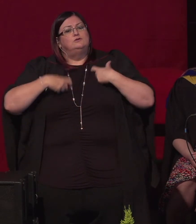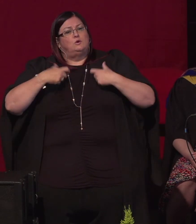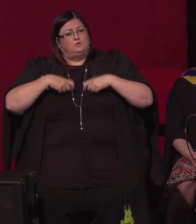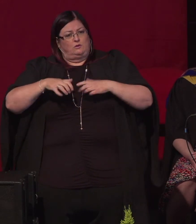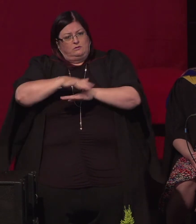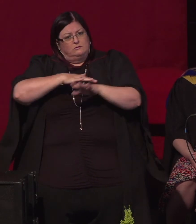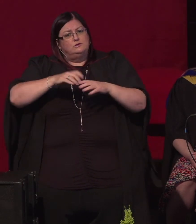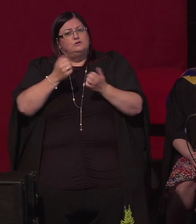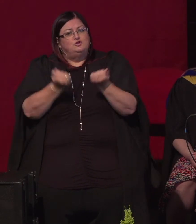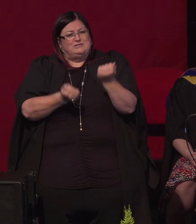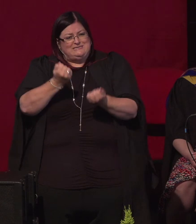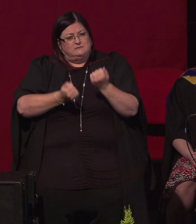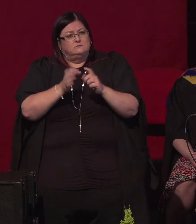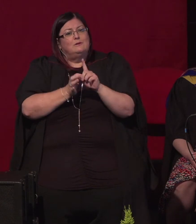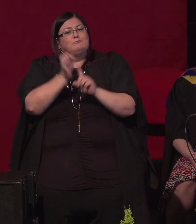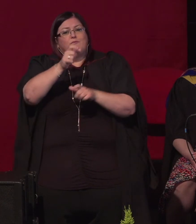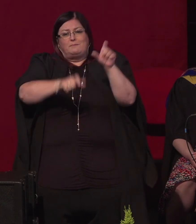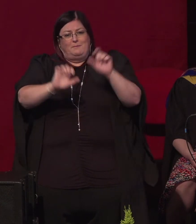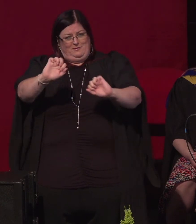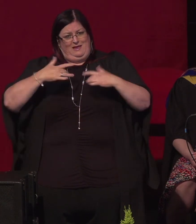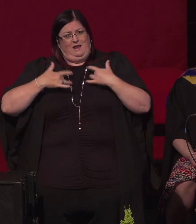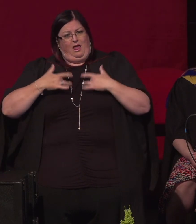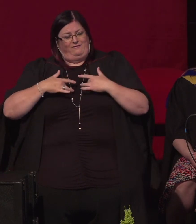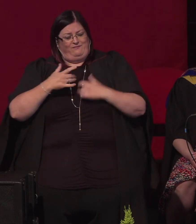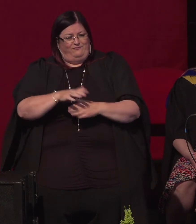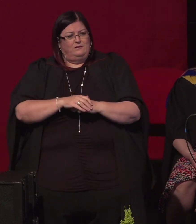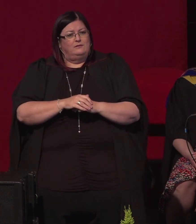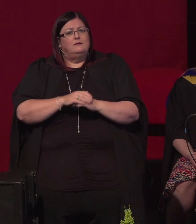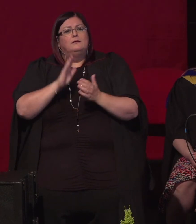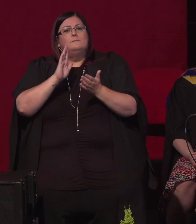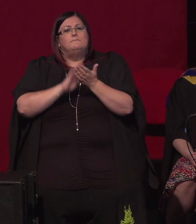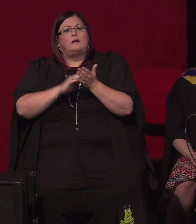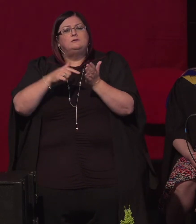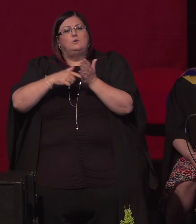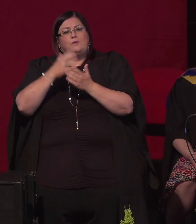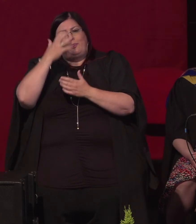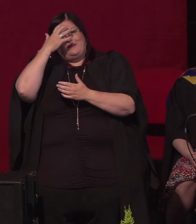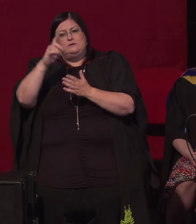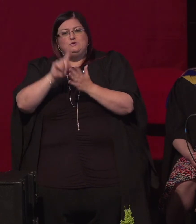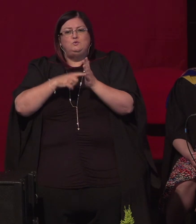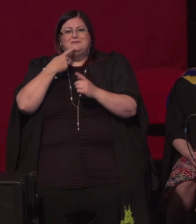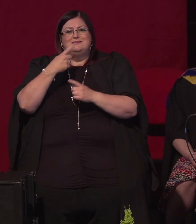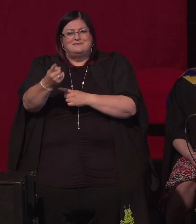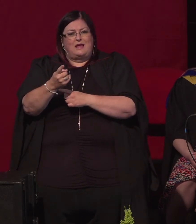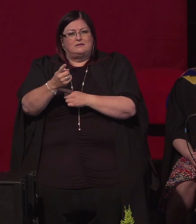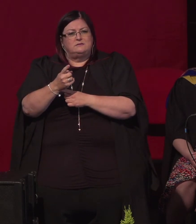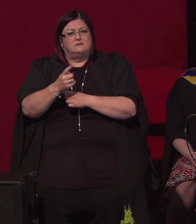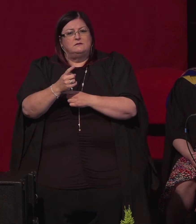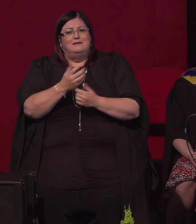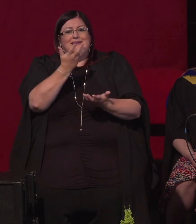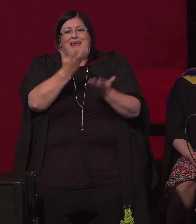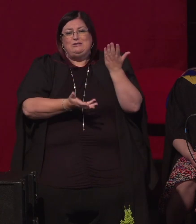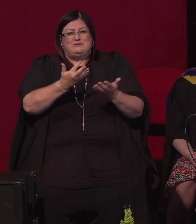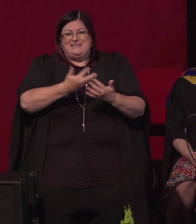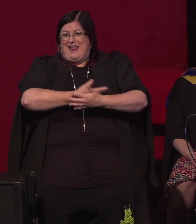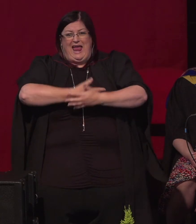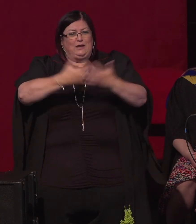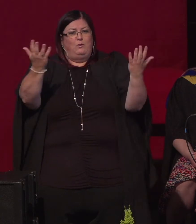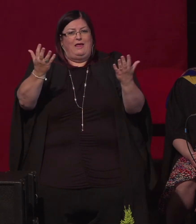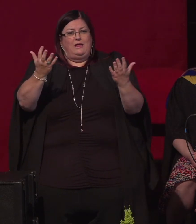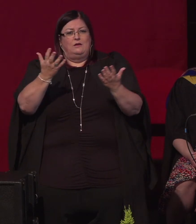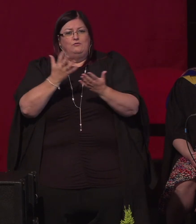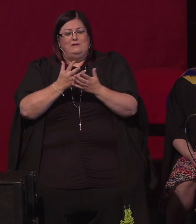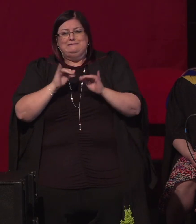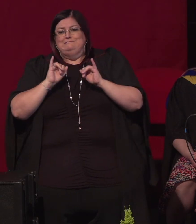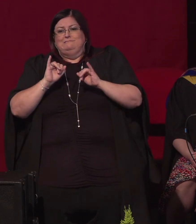contributing to improving lives. Martin Luther King Jr. once said, "Injustice anywhere is